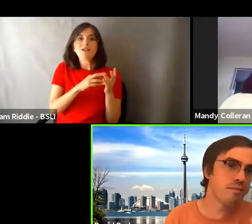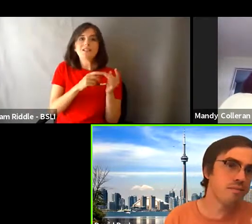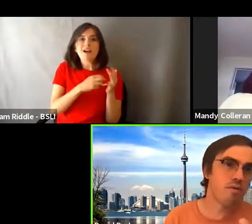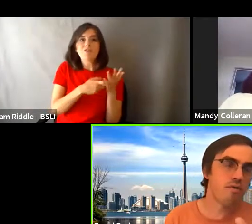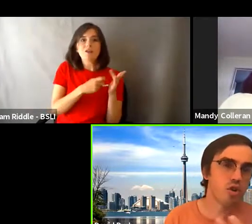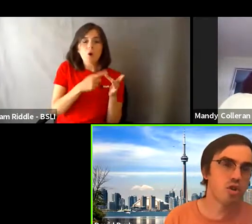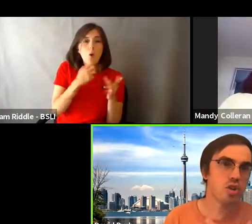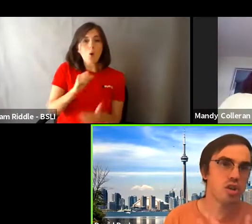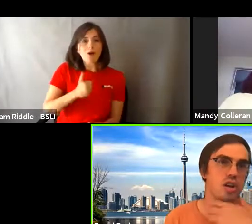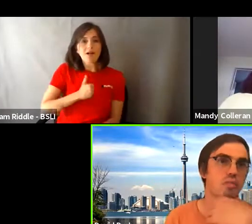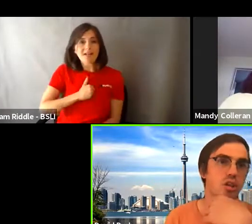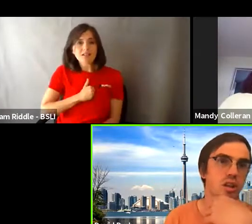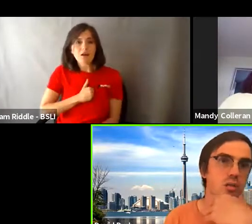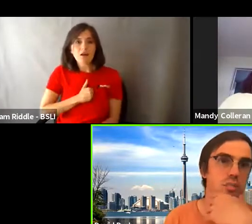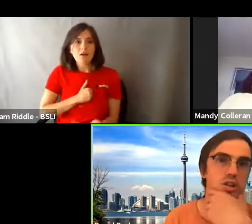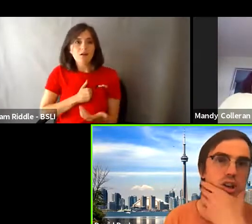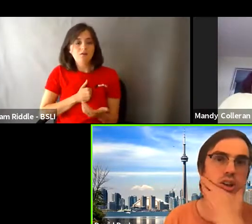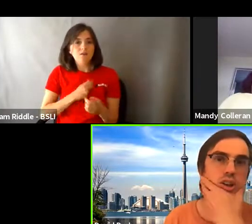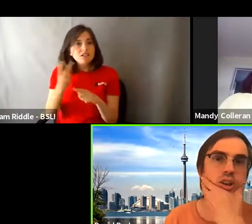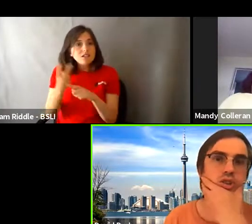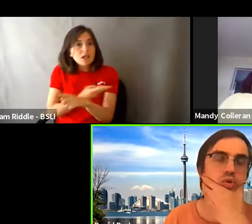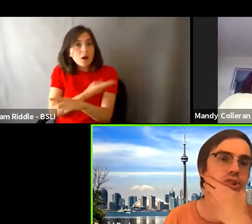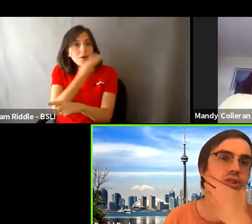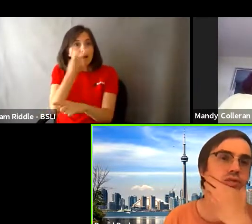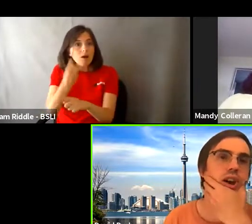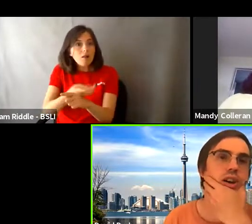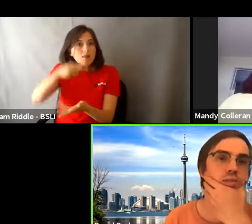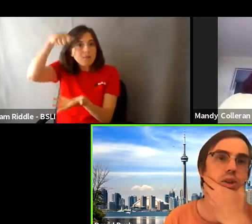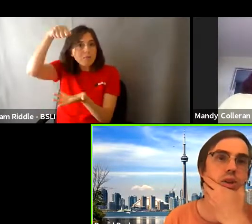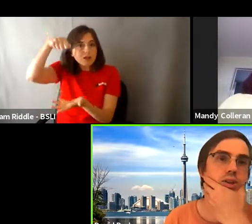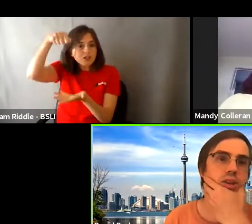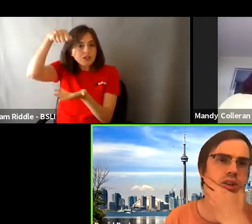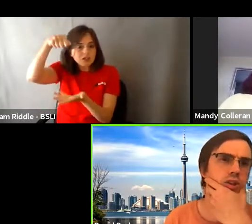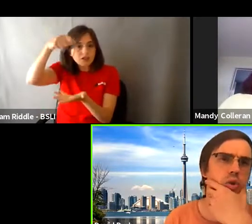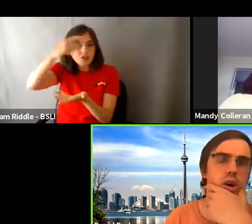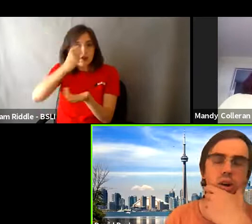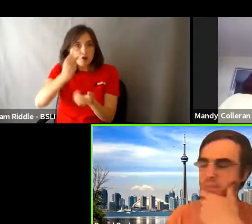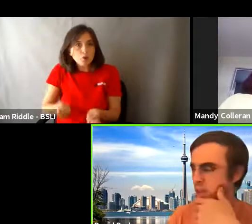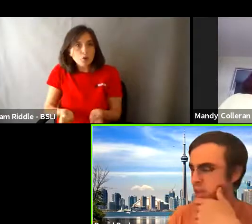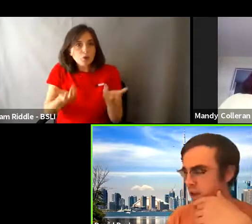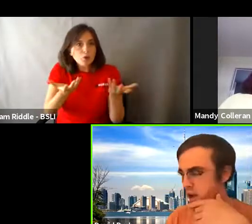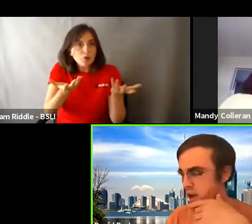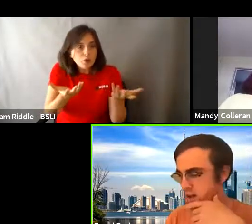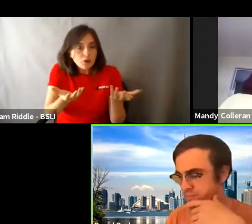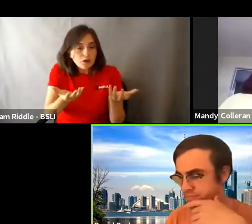about virtually doubling our budget to achieve that, maybe a little more.